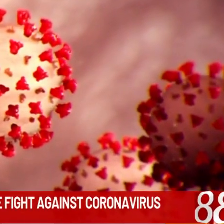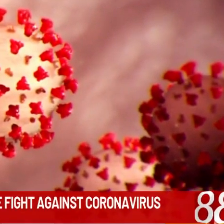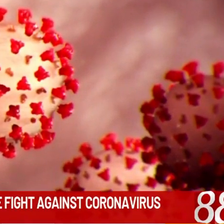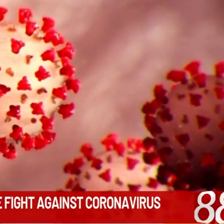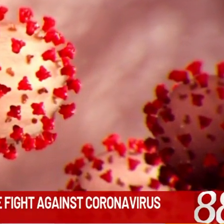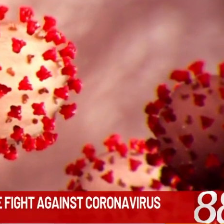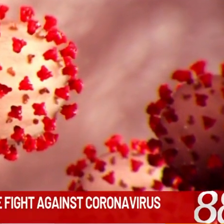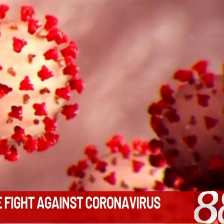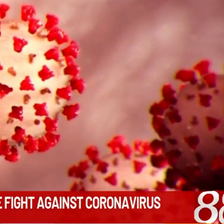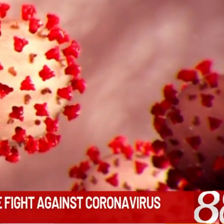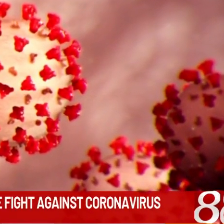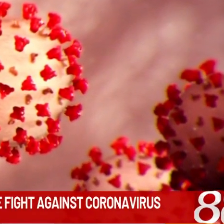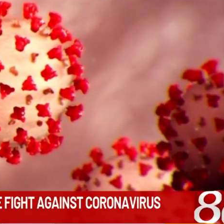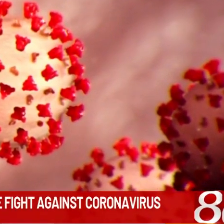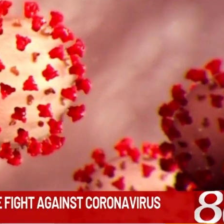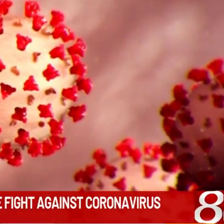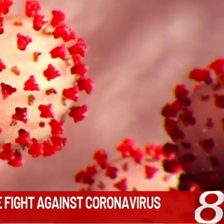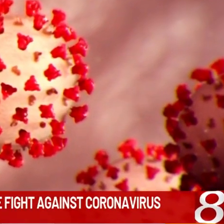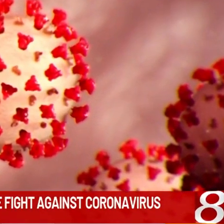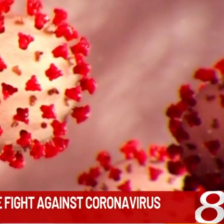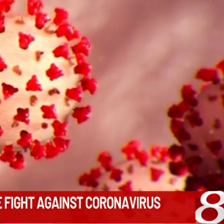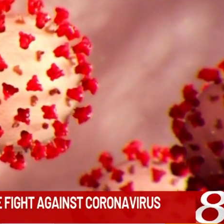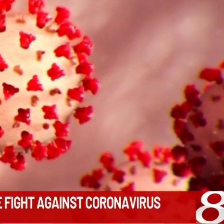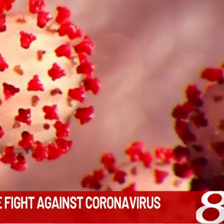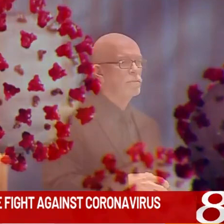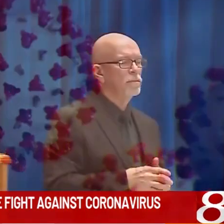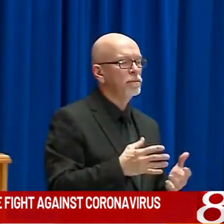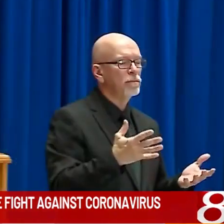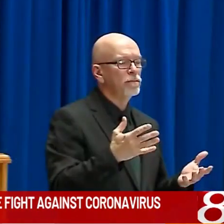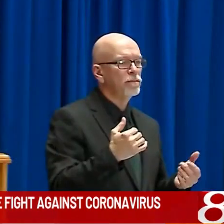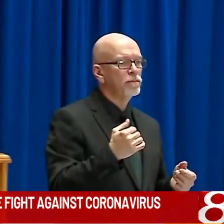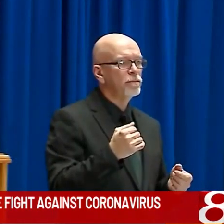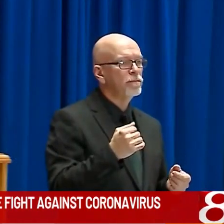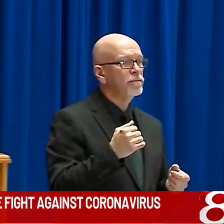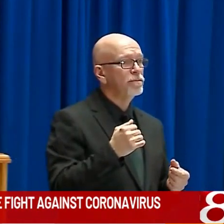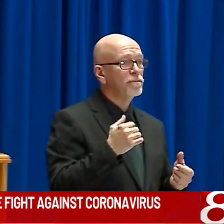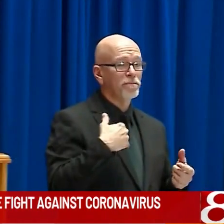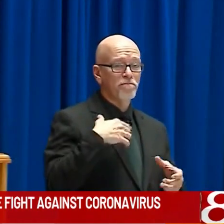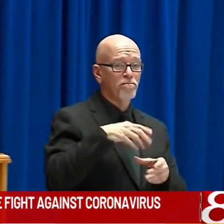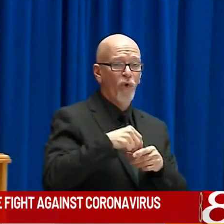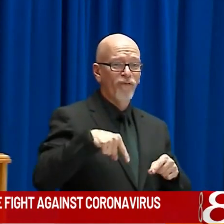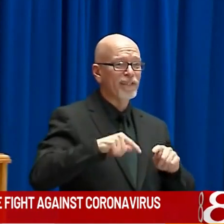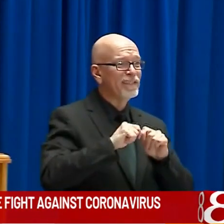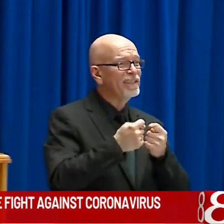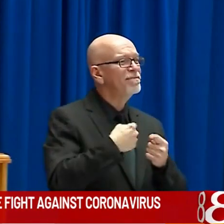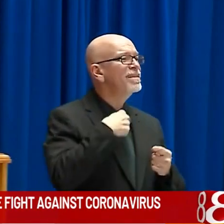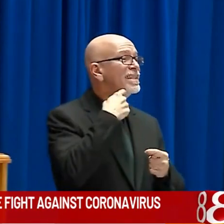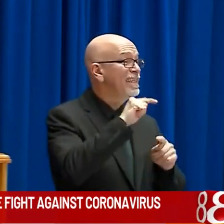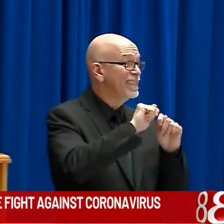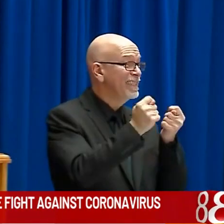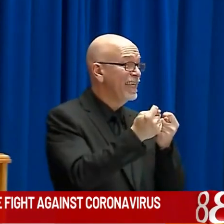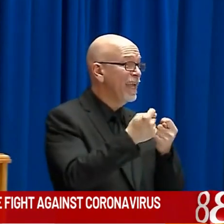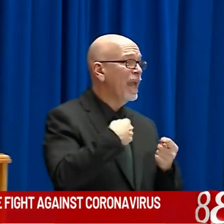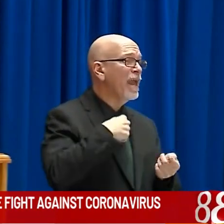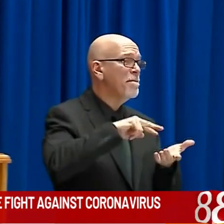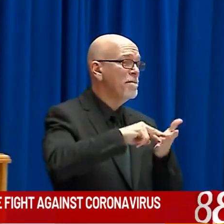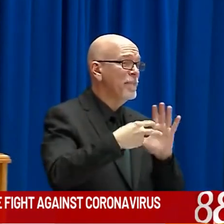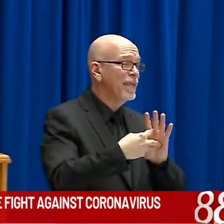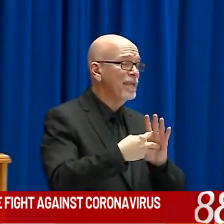update Hoosiers on their collaborative fight against coronavirus. To be part of this team, and when I say team, I mean